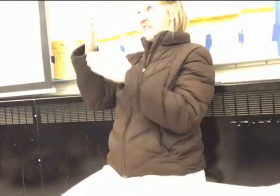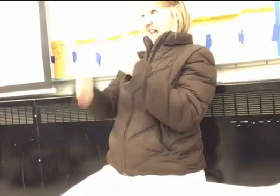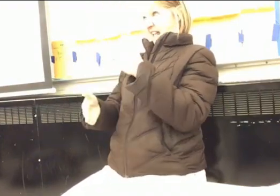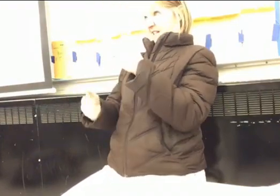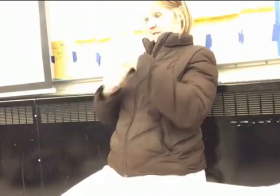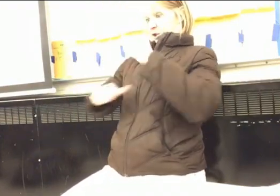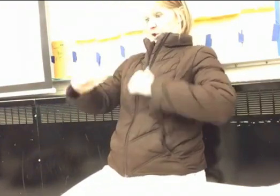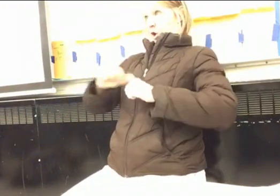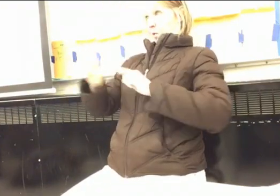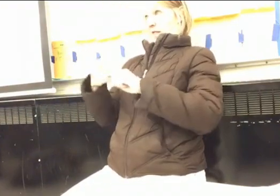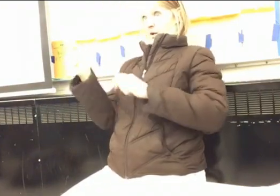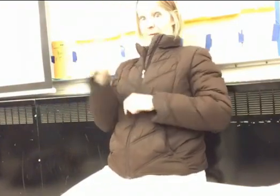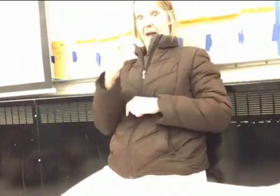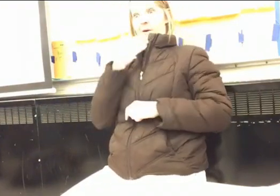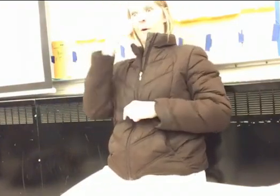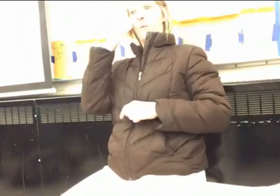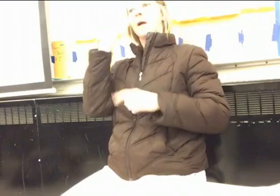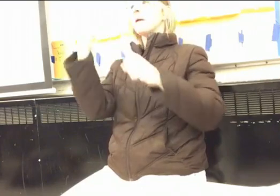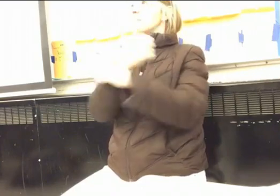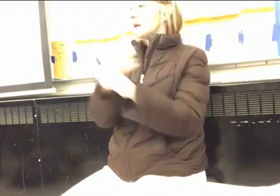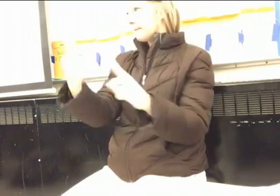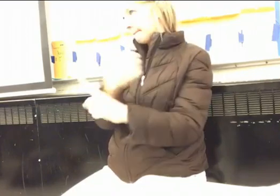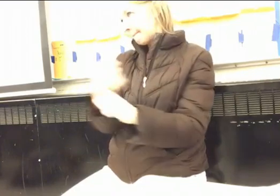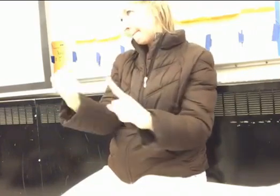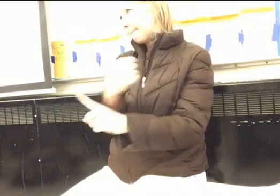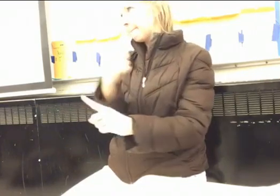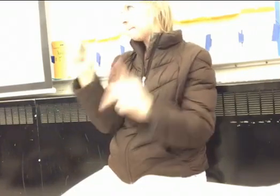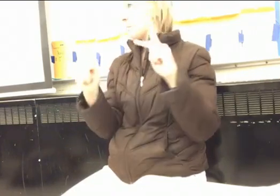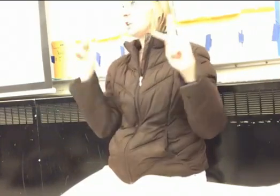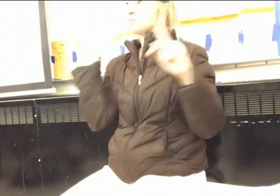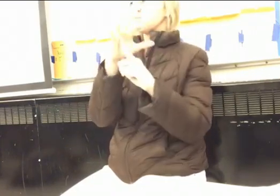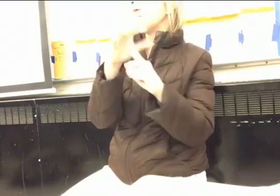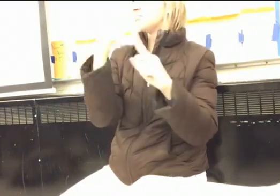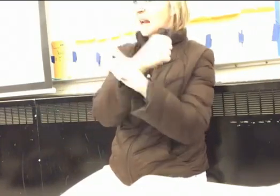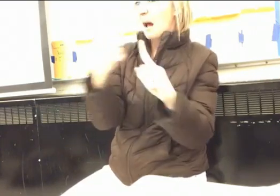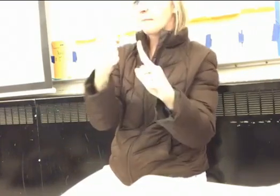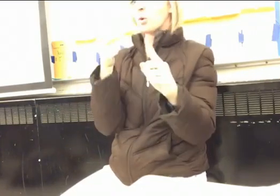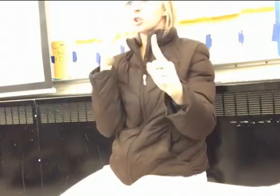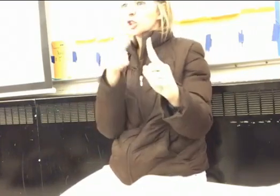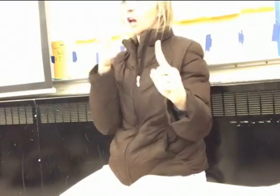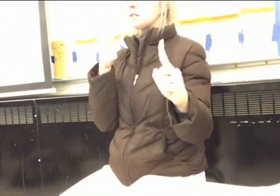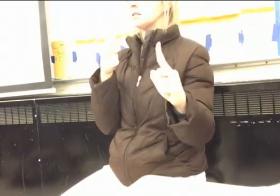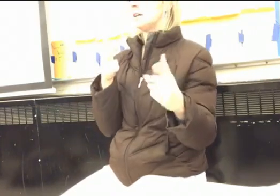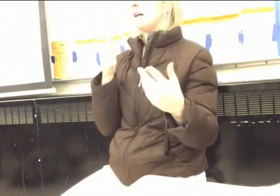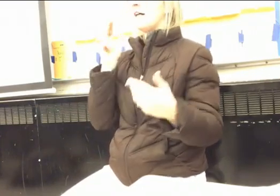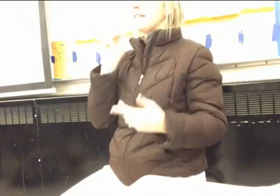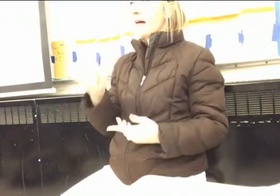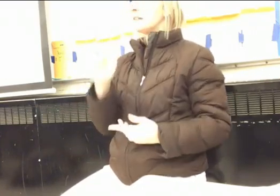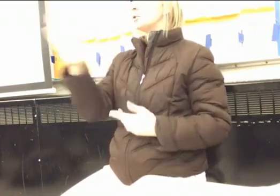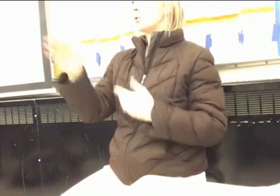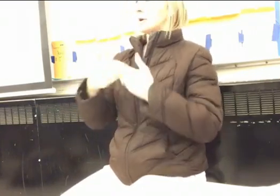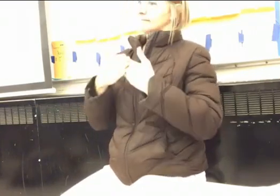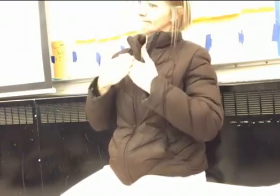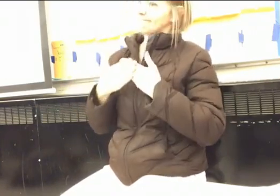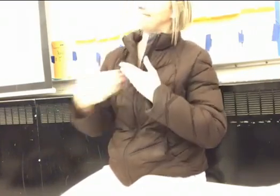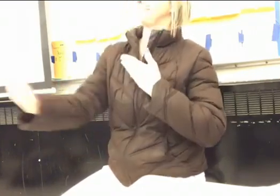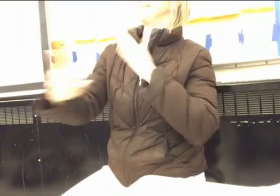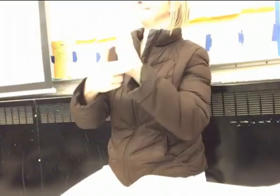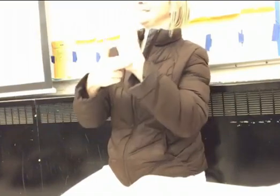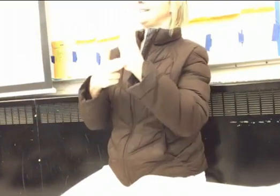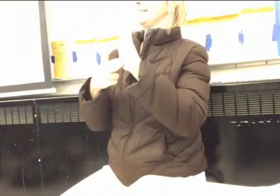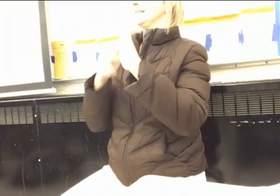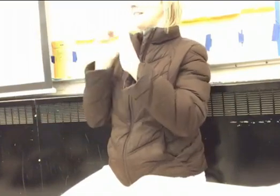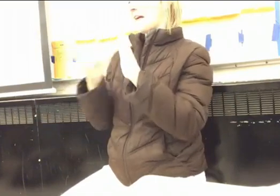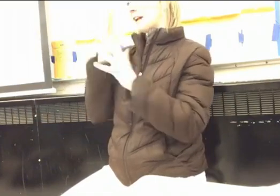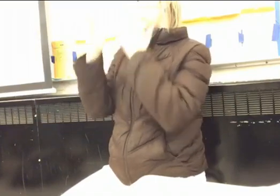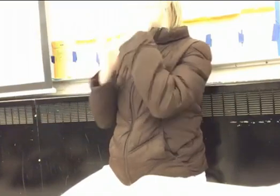show, when they go back to their houses, they get beat up. Sometimes they get shot. Basically, that's what your sentence is this humiliation.